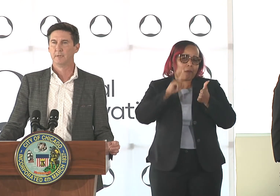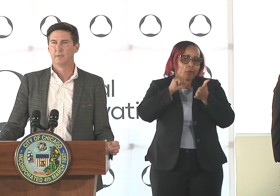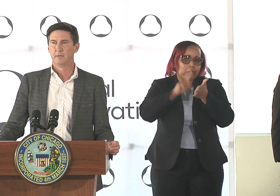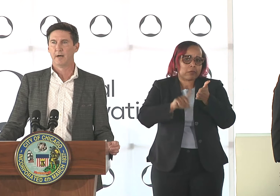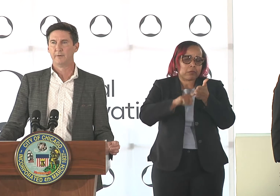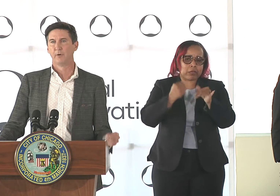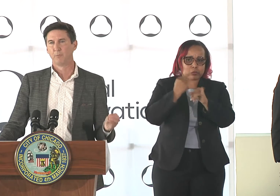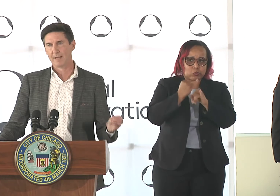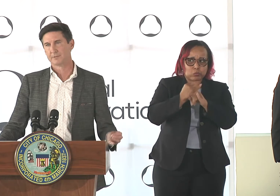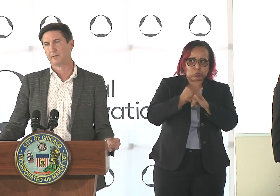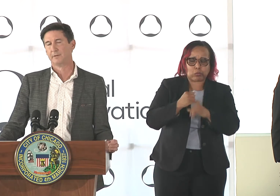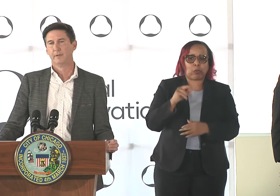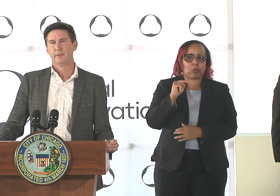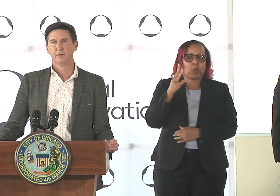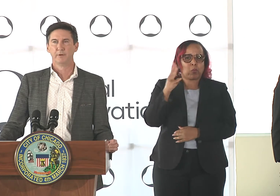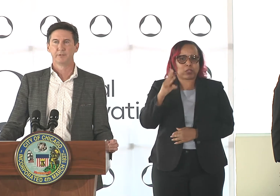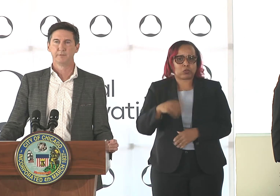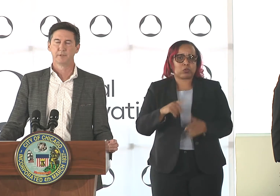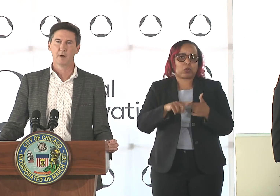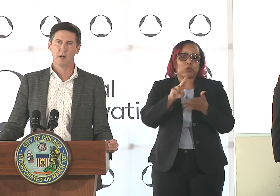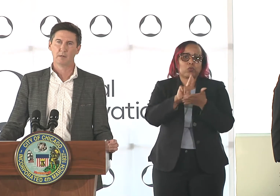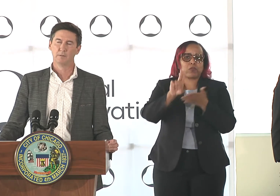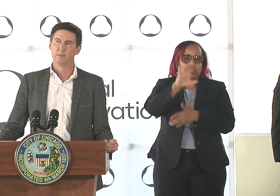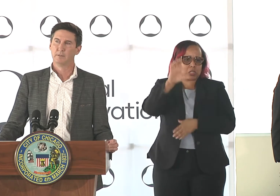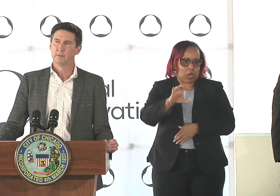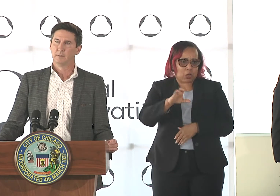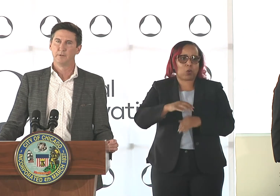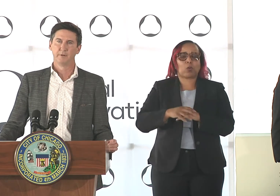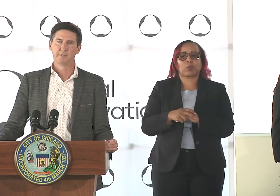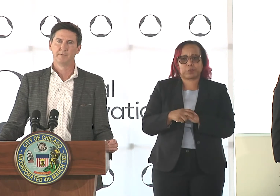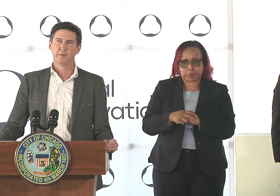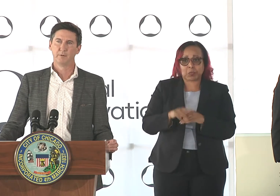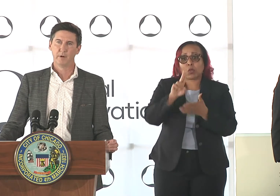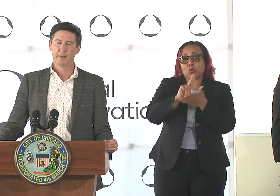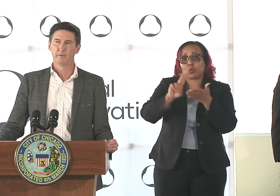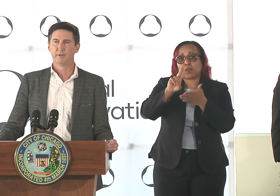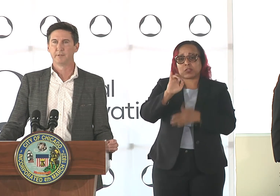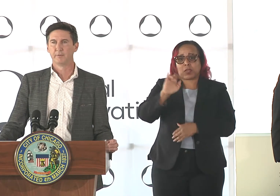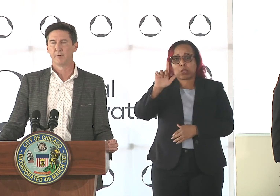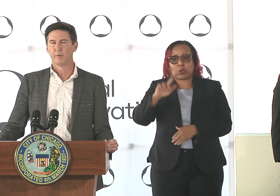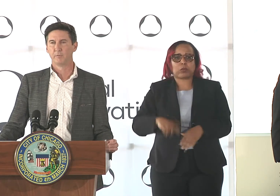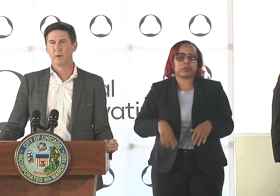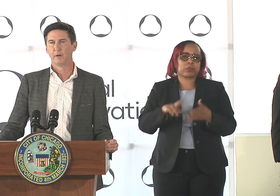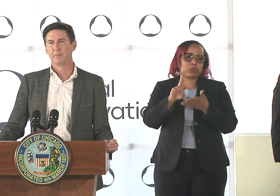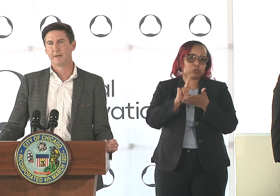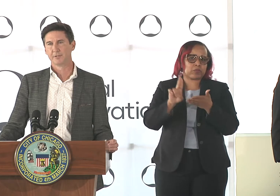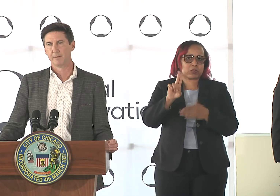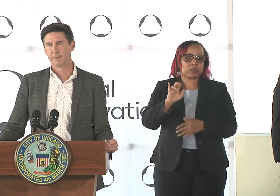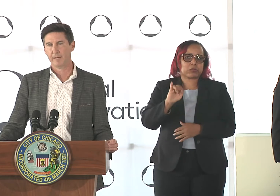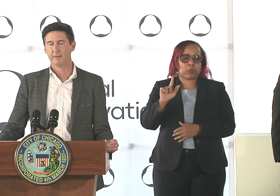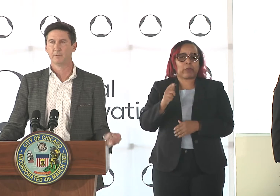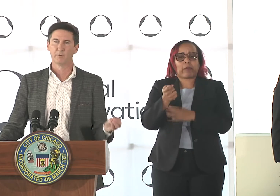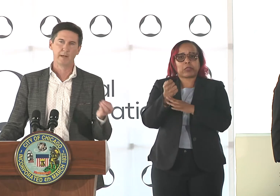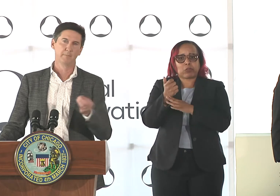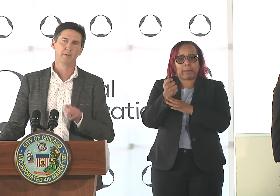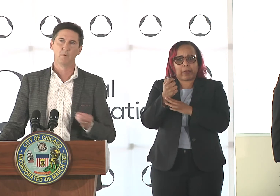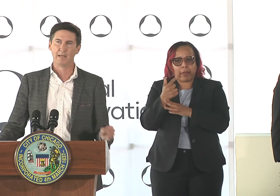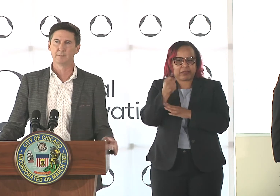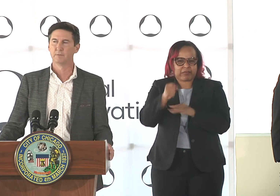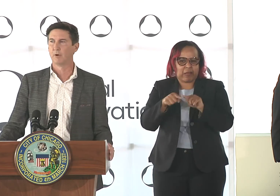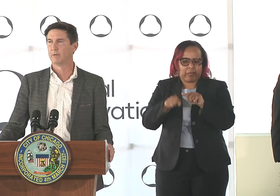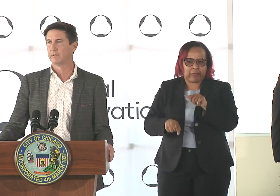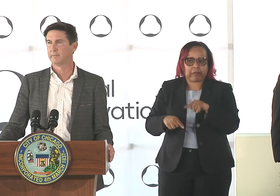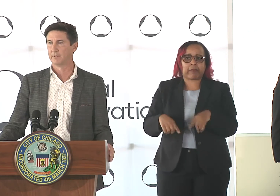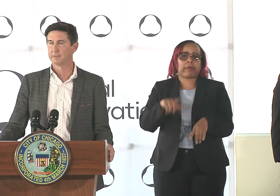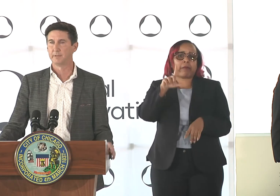institutions. Northwestern, University of Chicago, University of Illinois, University of Illinois Urbana-Champaign, the Greater